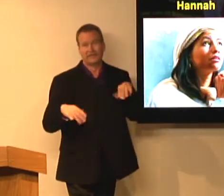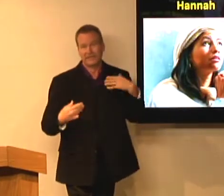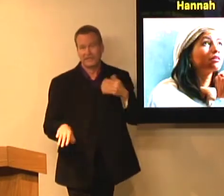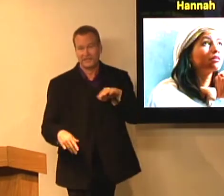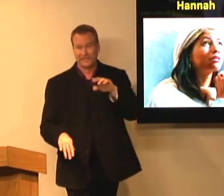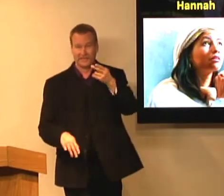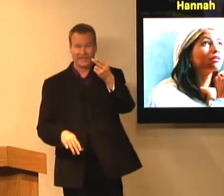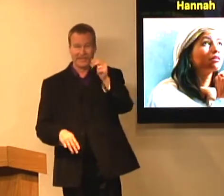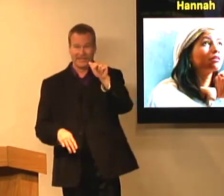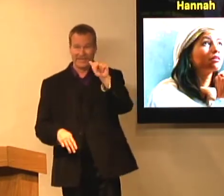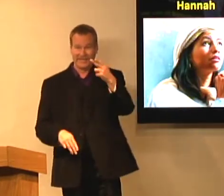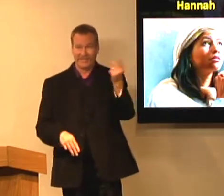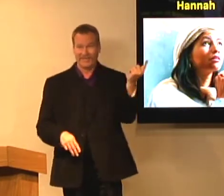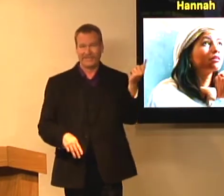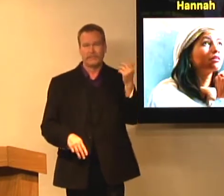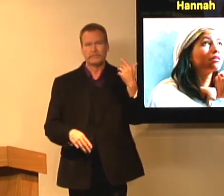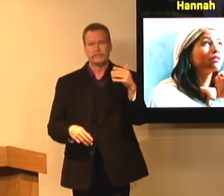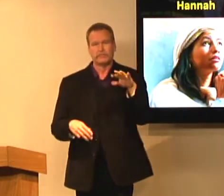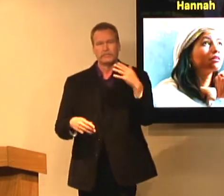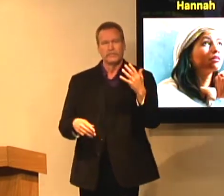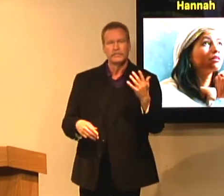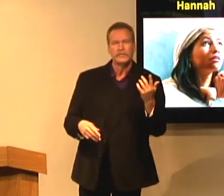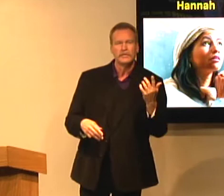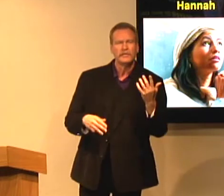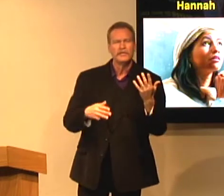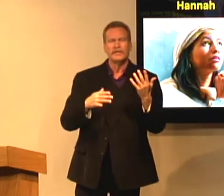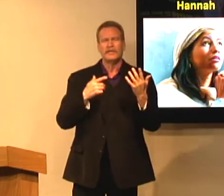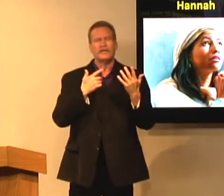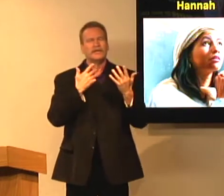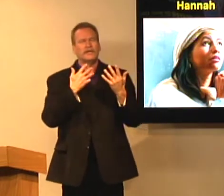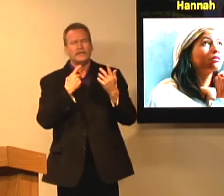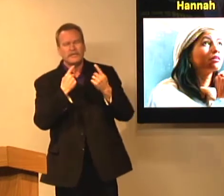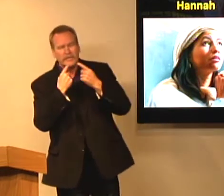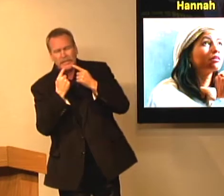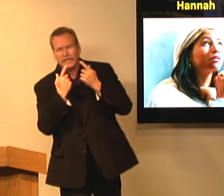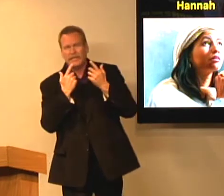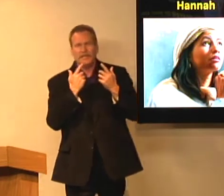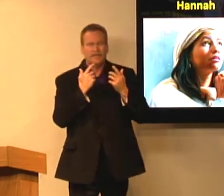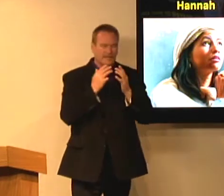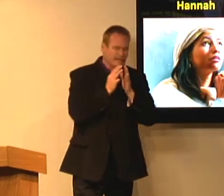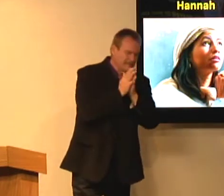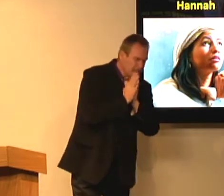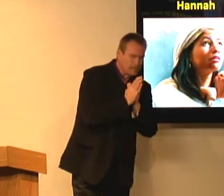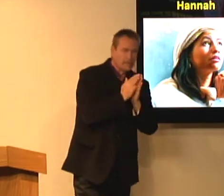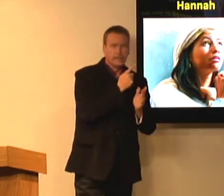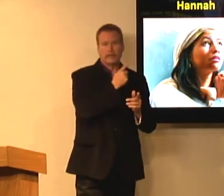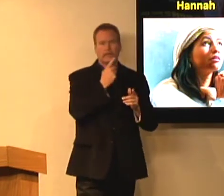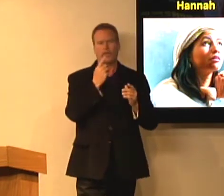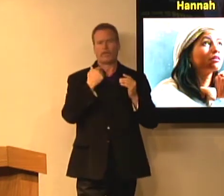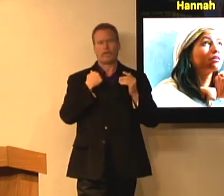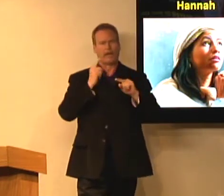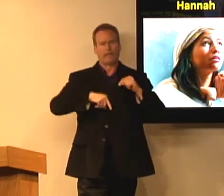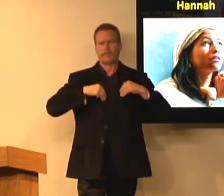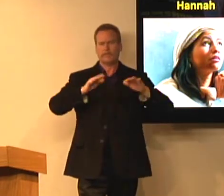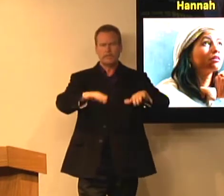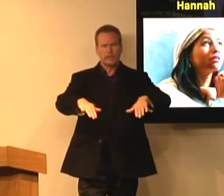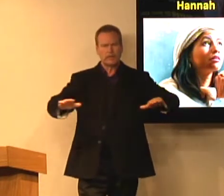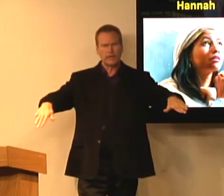And then we see this woman, Hannah. We remember Hannah. It says, in bitterness of soul, Hannah